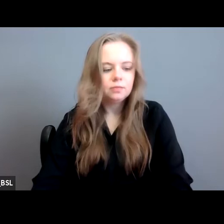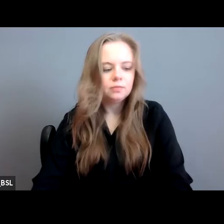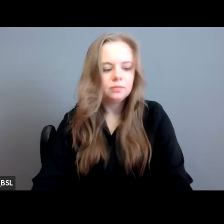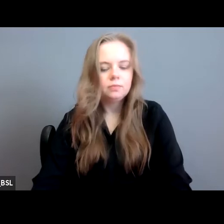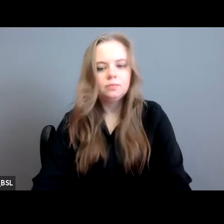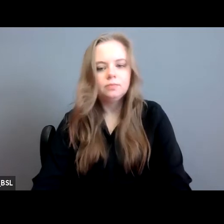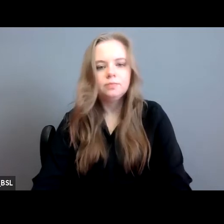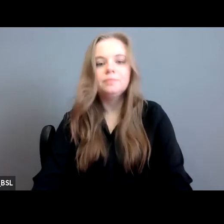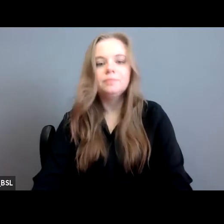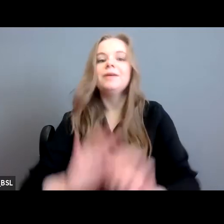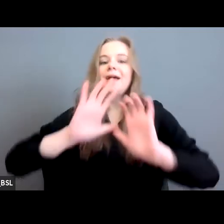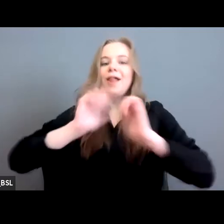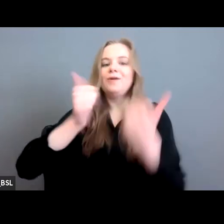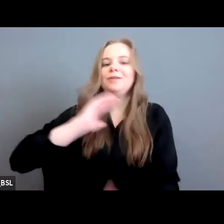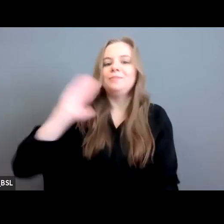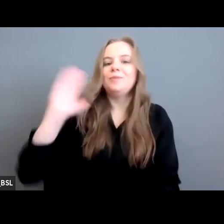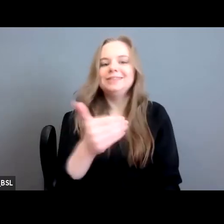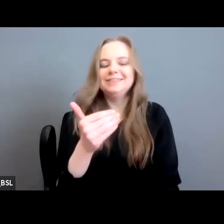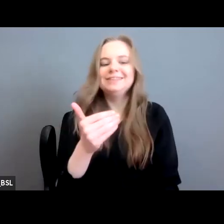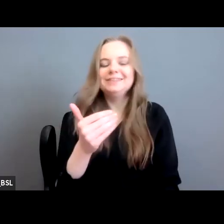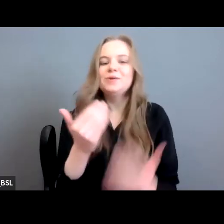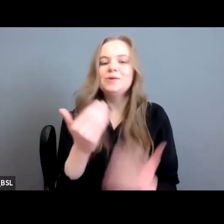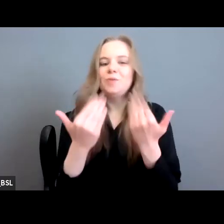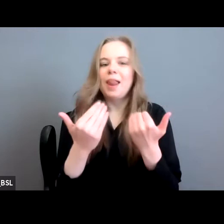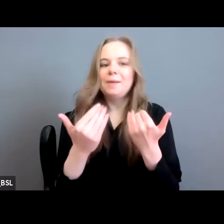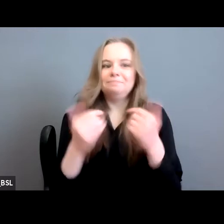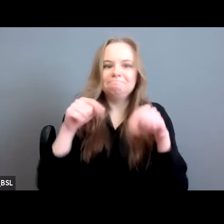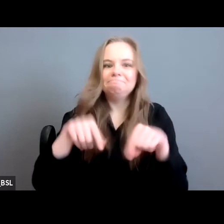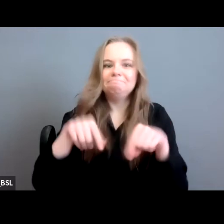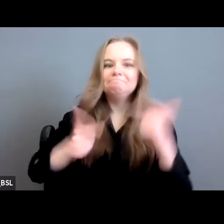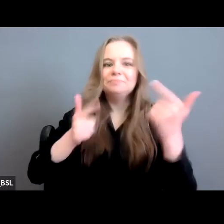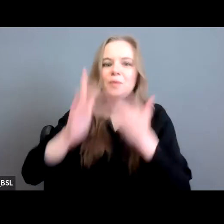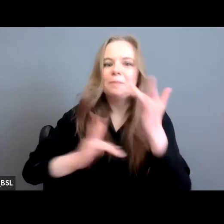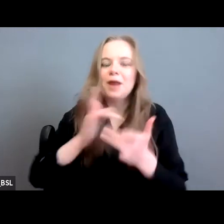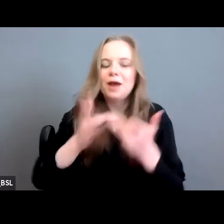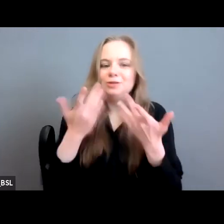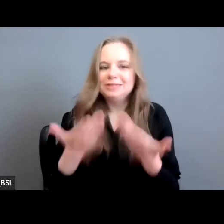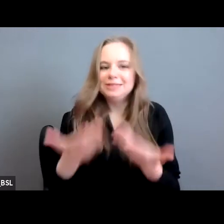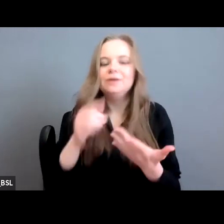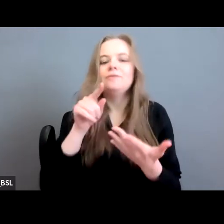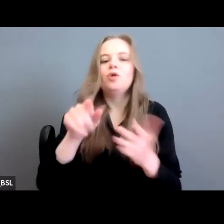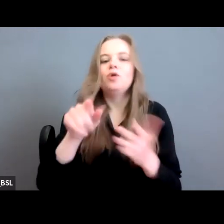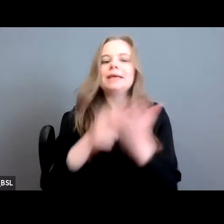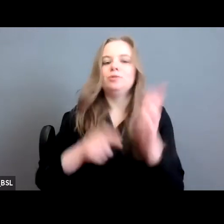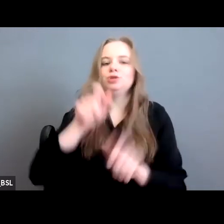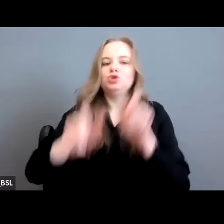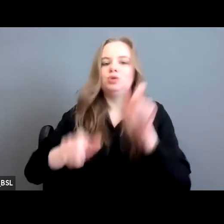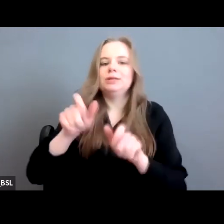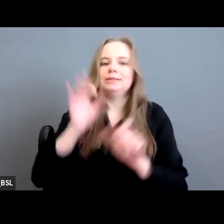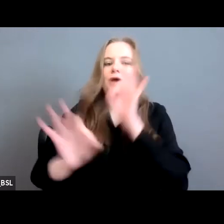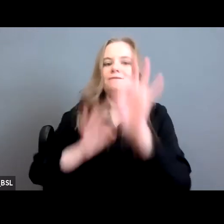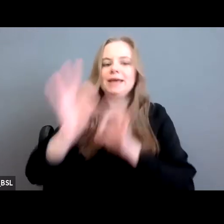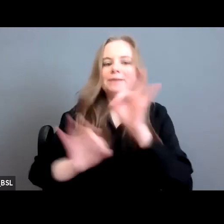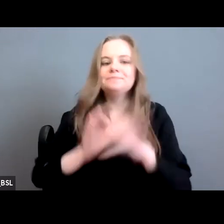Hello everybody, welcome to the webinar for the Disabled Student Survey. I can see that